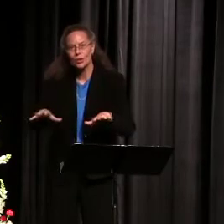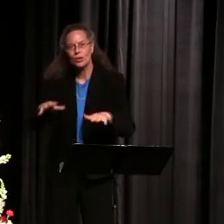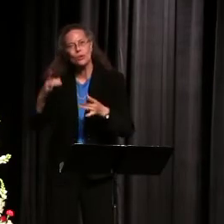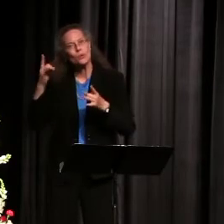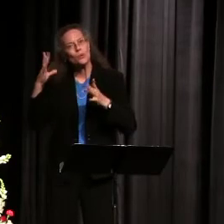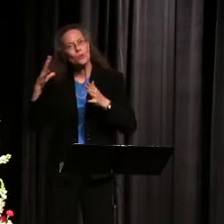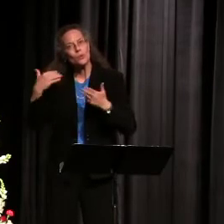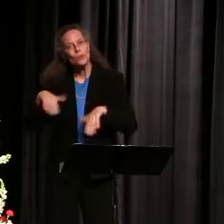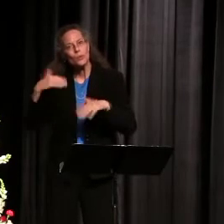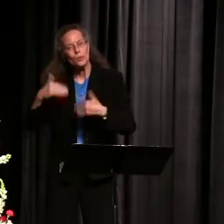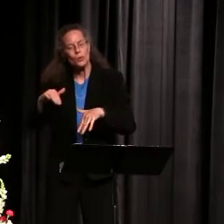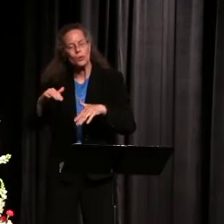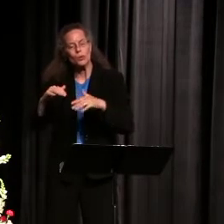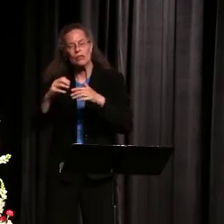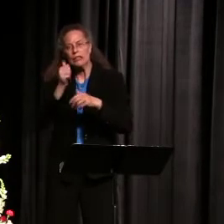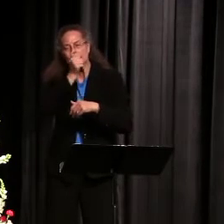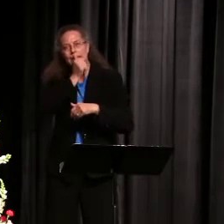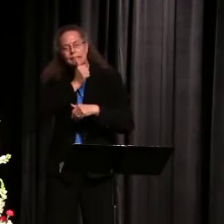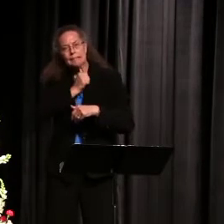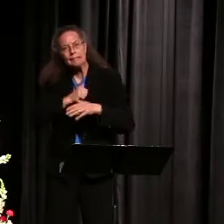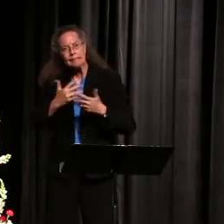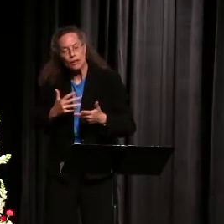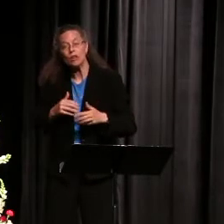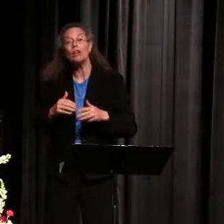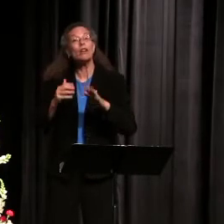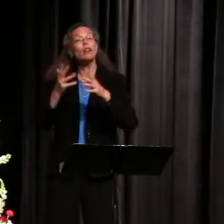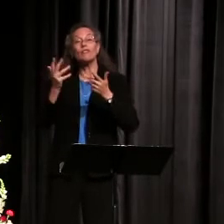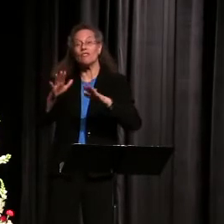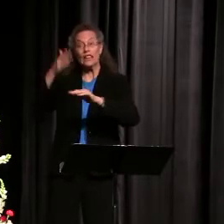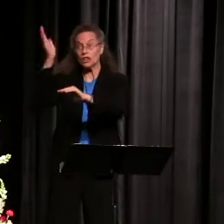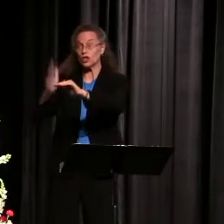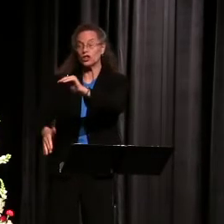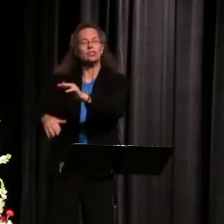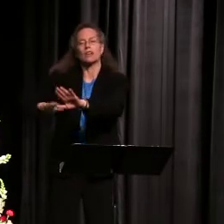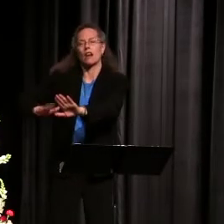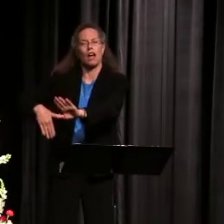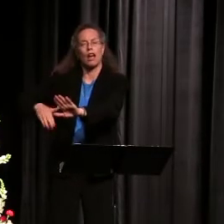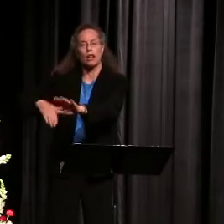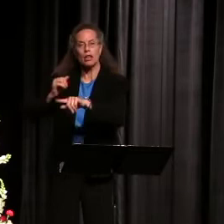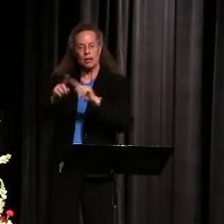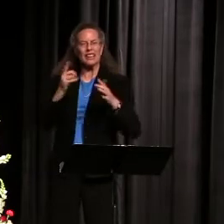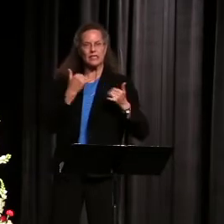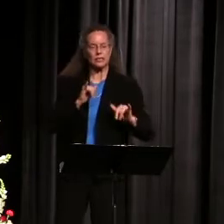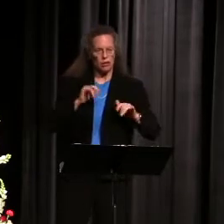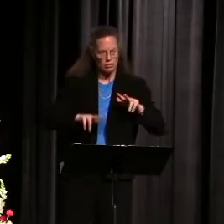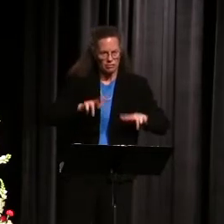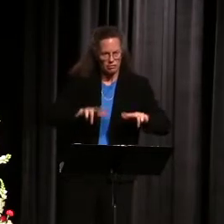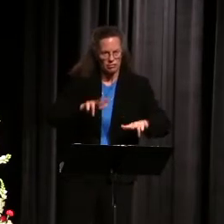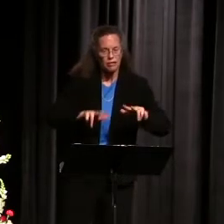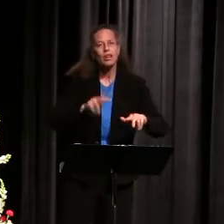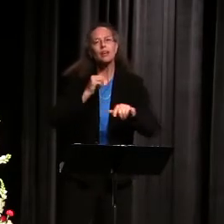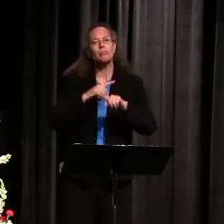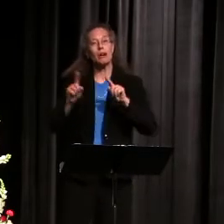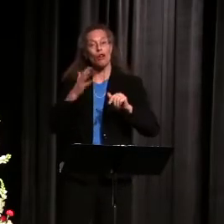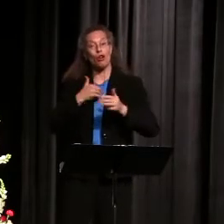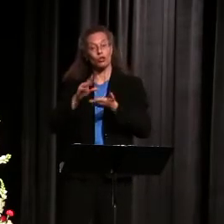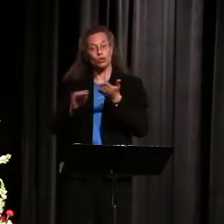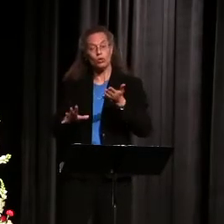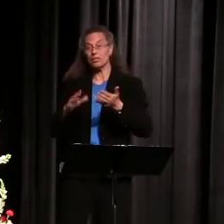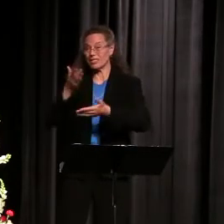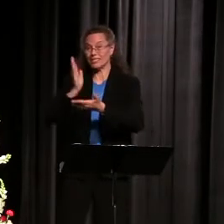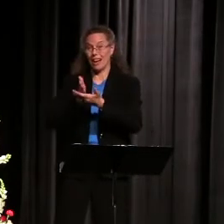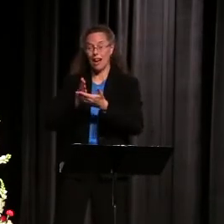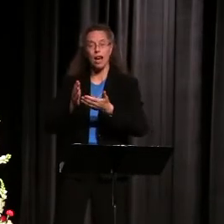perseverance. While we haven't made it to the other side, and we're still very much living with the unknown, it hasn't stopped our students from